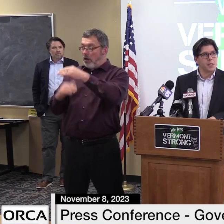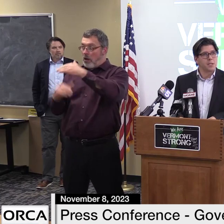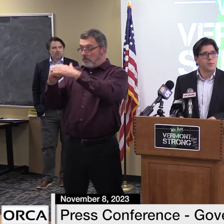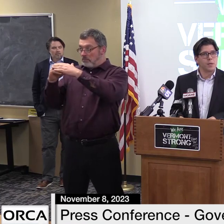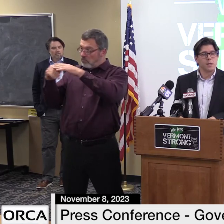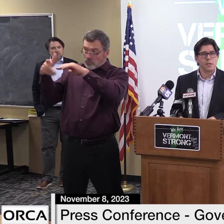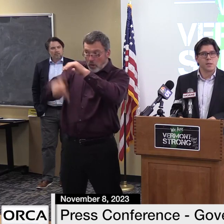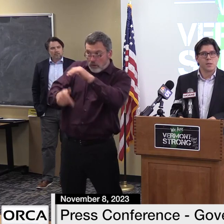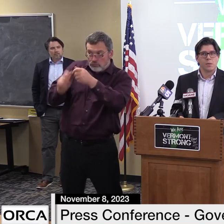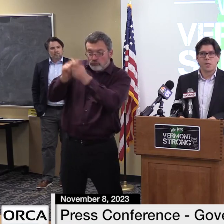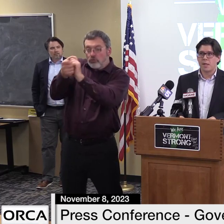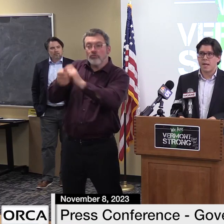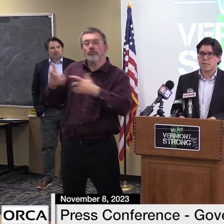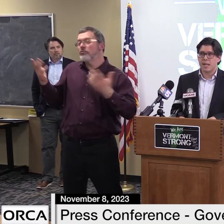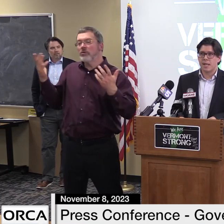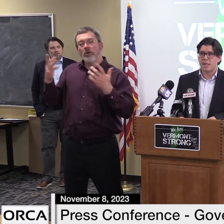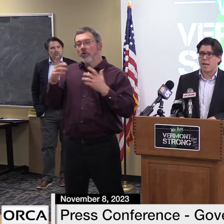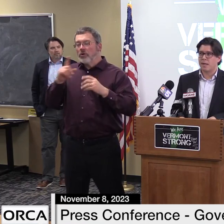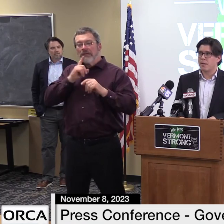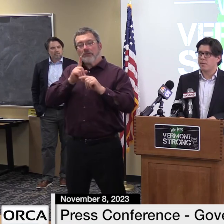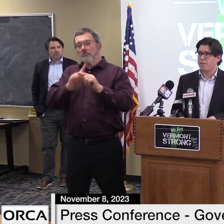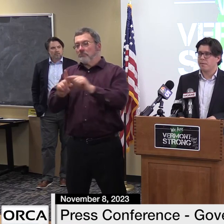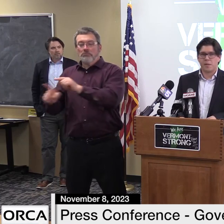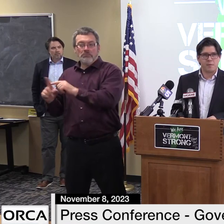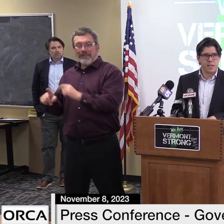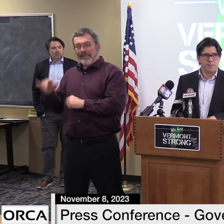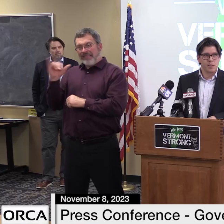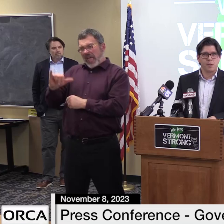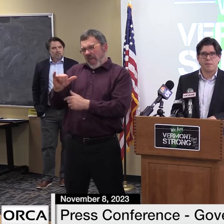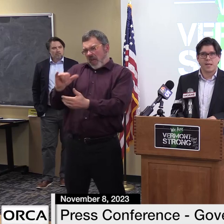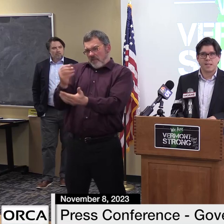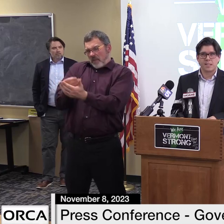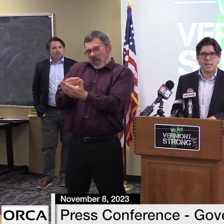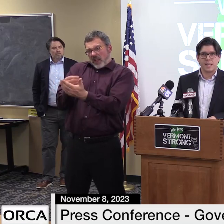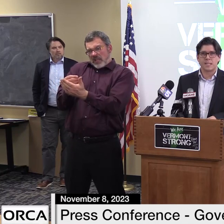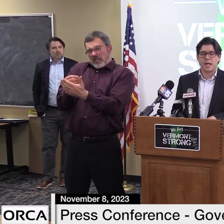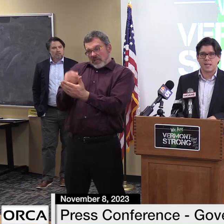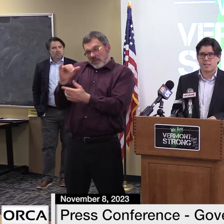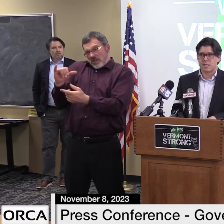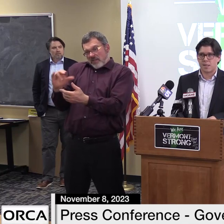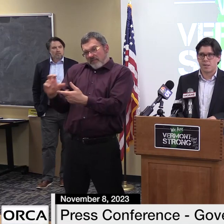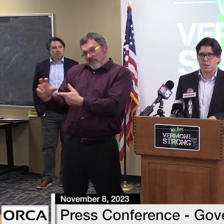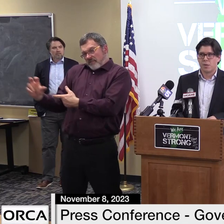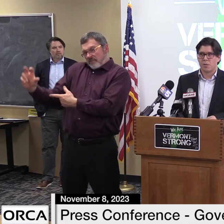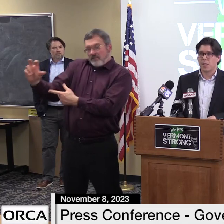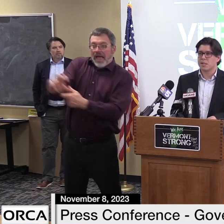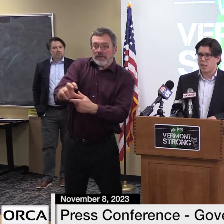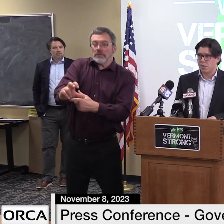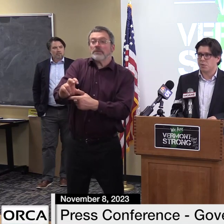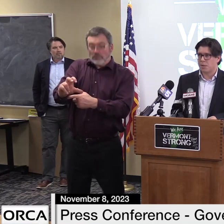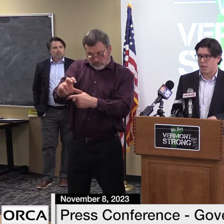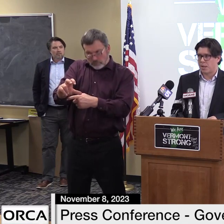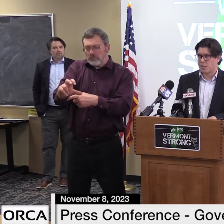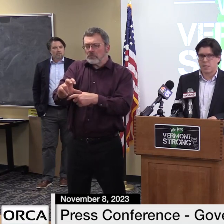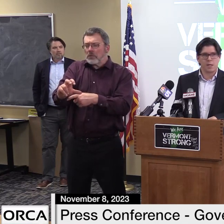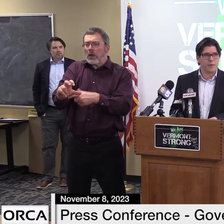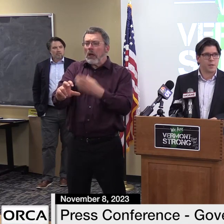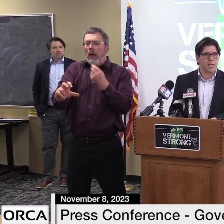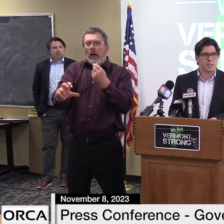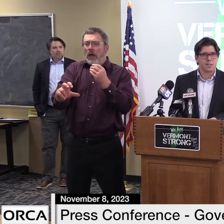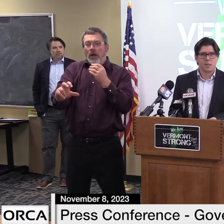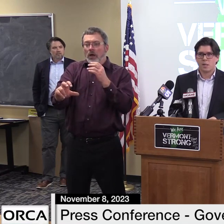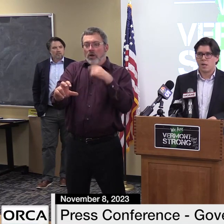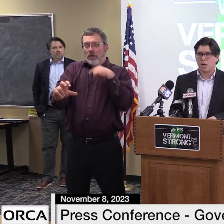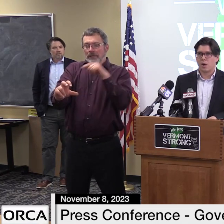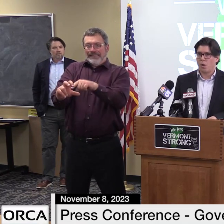and I want to make this point clear. We are not saying that investment and financing is not necessary. We continue to acknowledge, and the